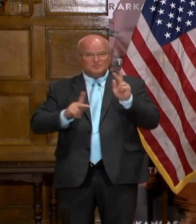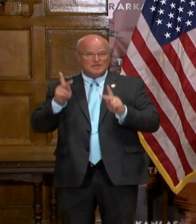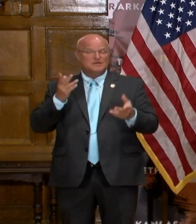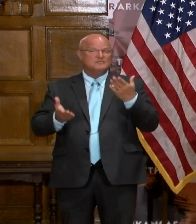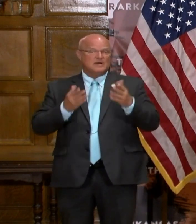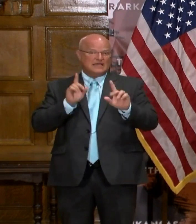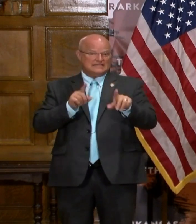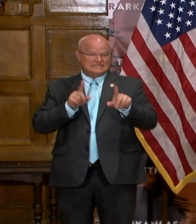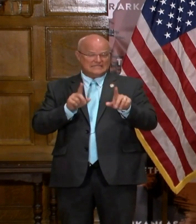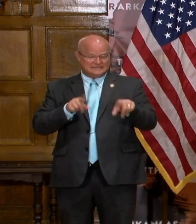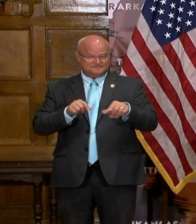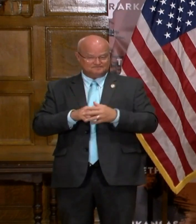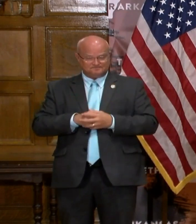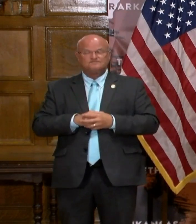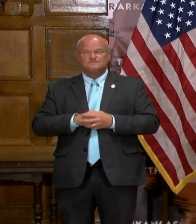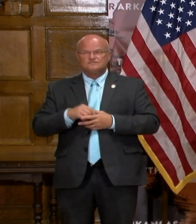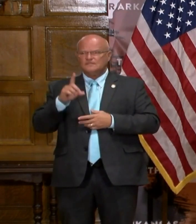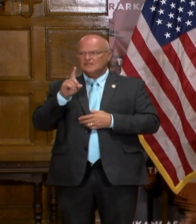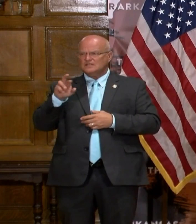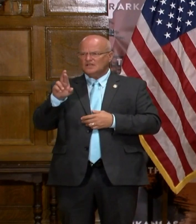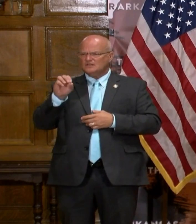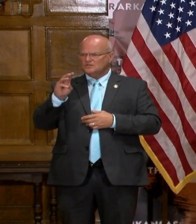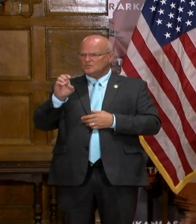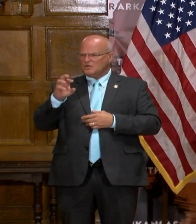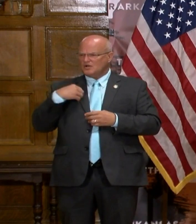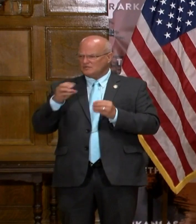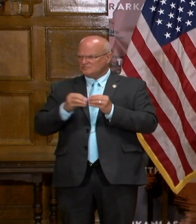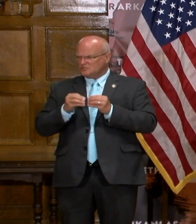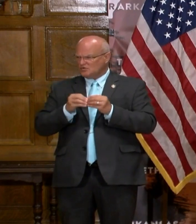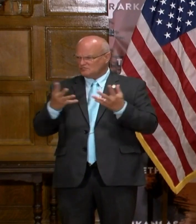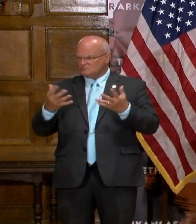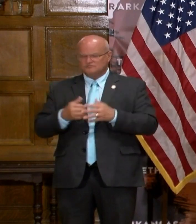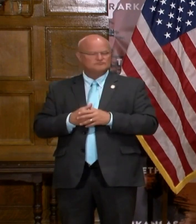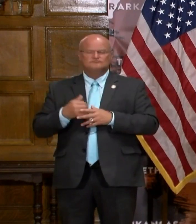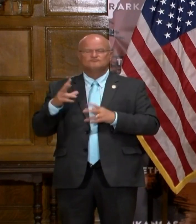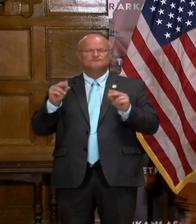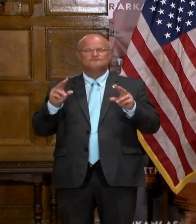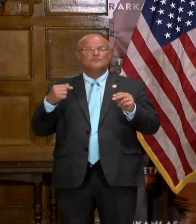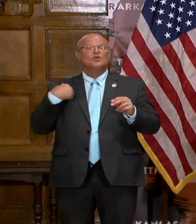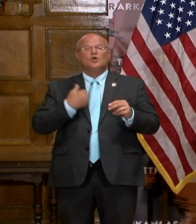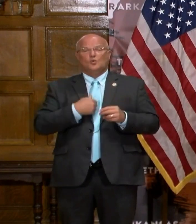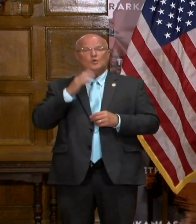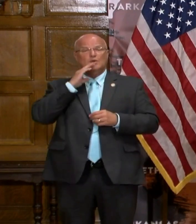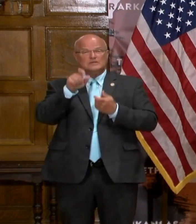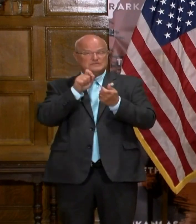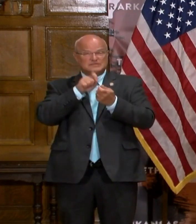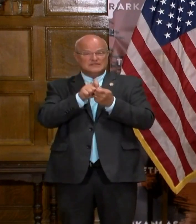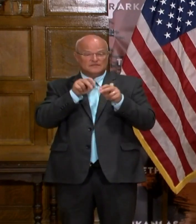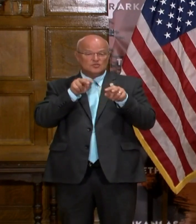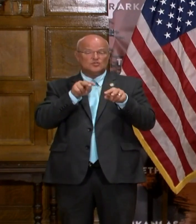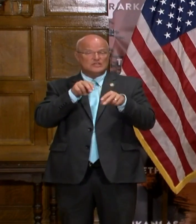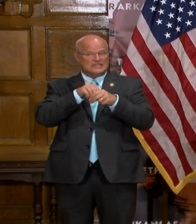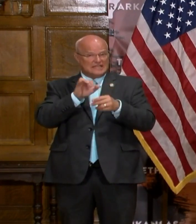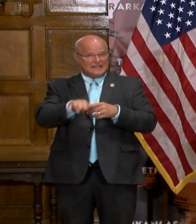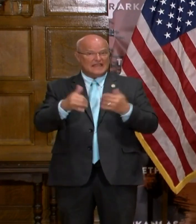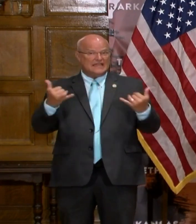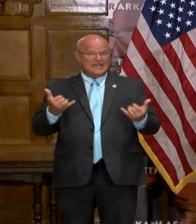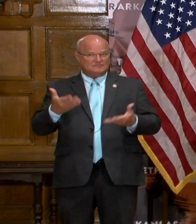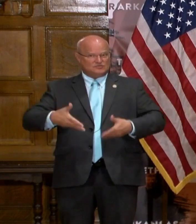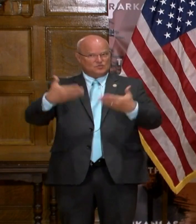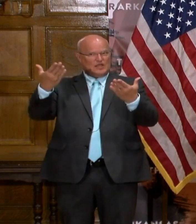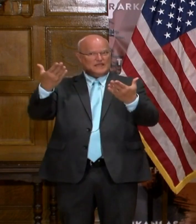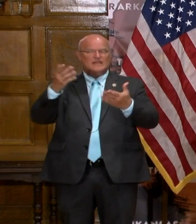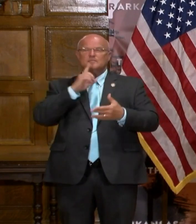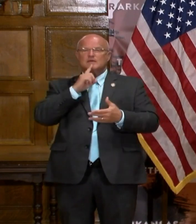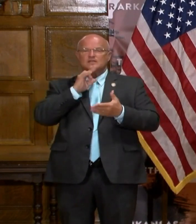that might attend. And Dr. Romero, did you have anything else on that? We will specifically look into that now that you raised